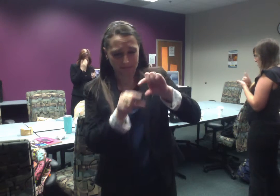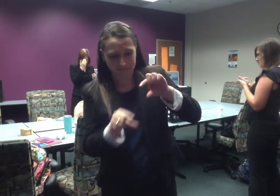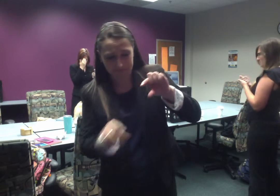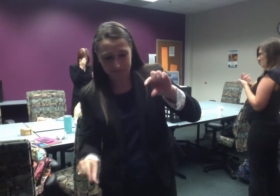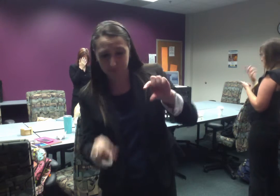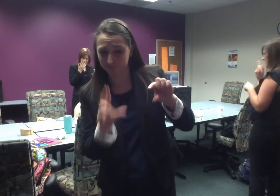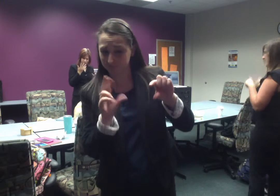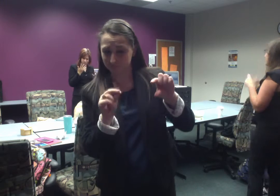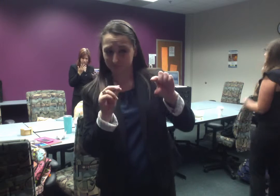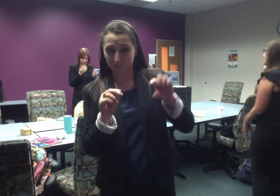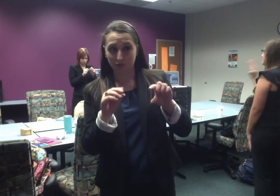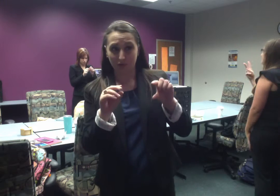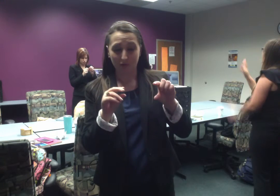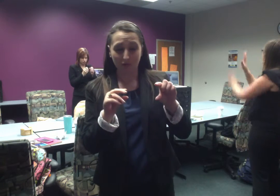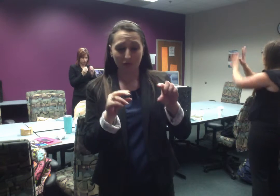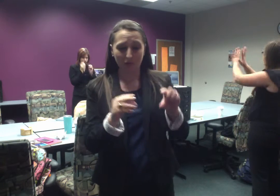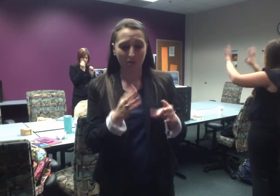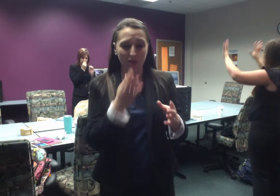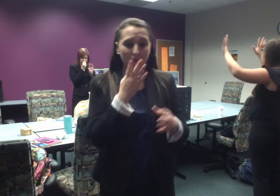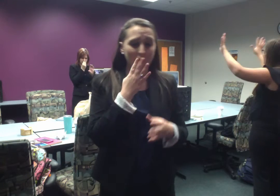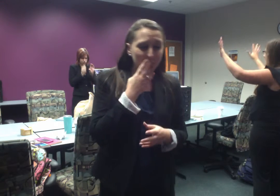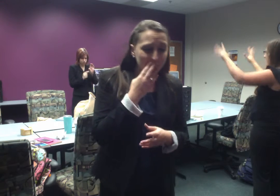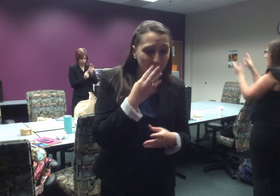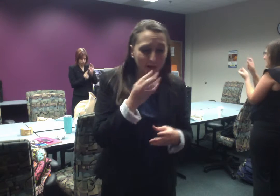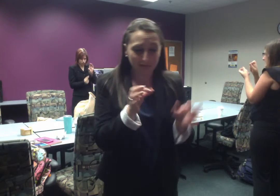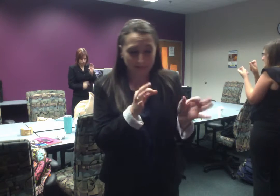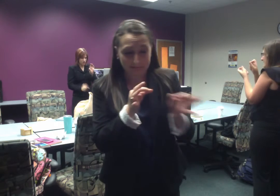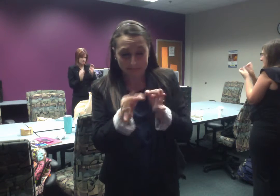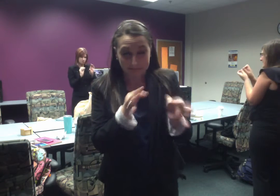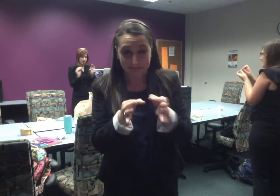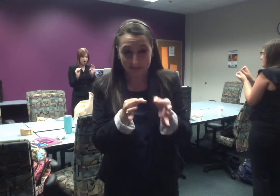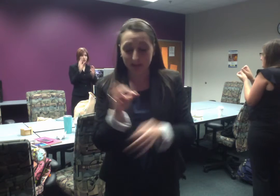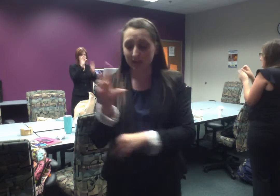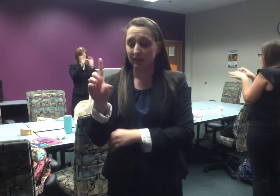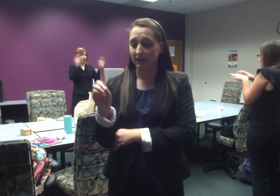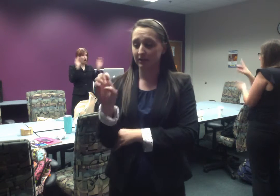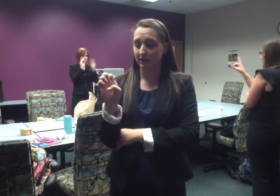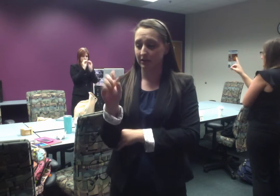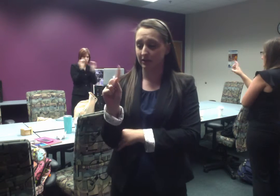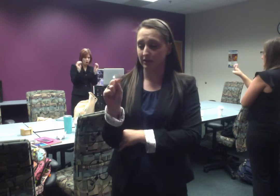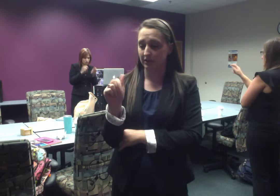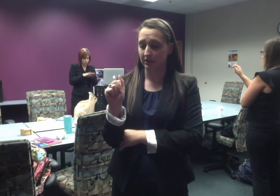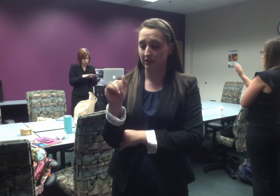anything to show you details of the flower. What tells you that this is a flower, Andra or Adam?